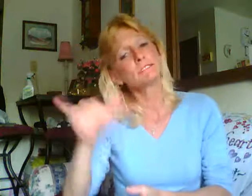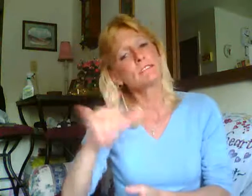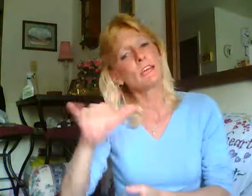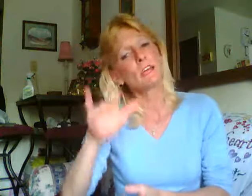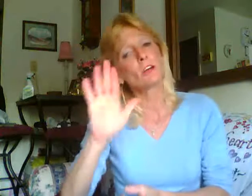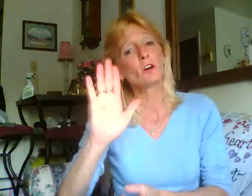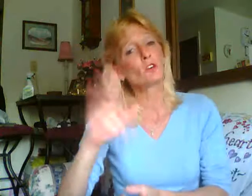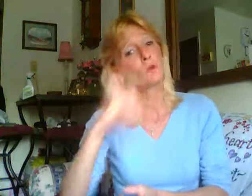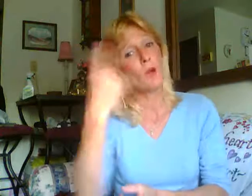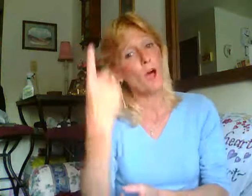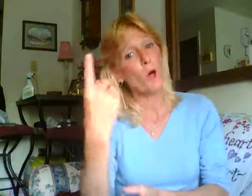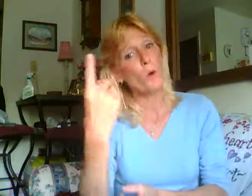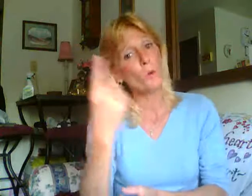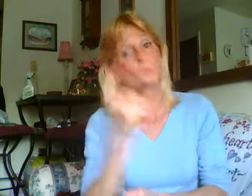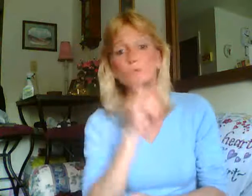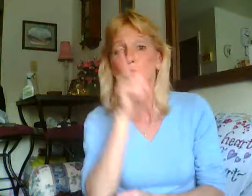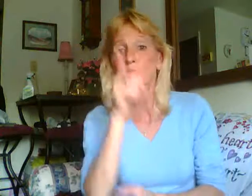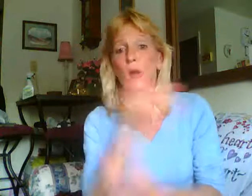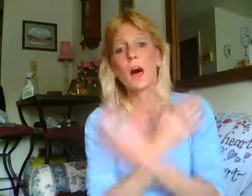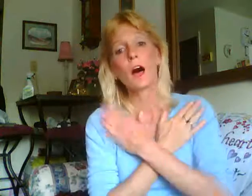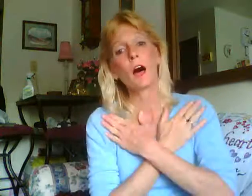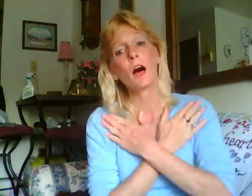still as your own true love?